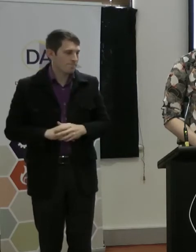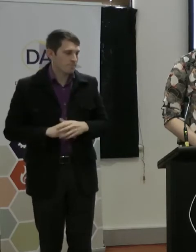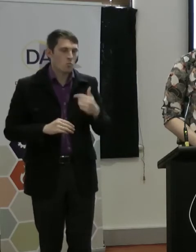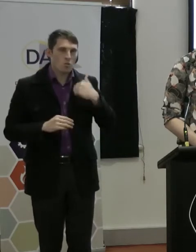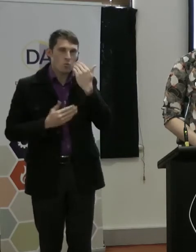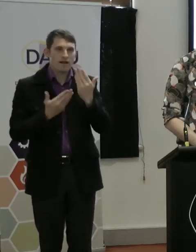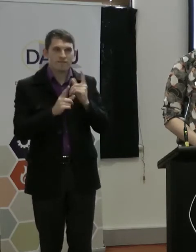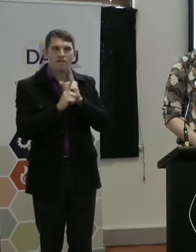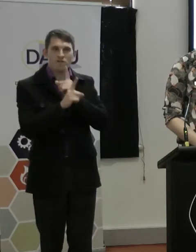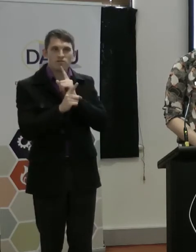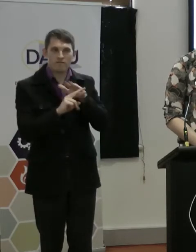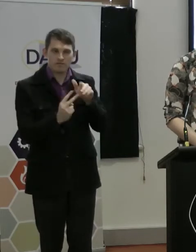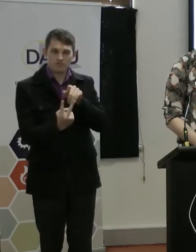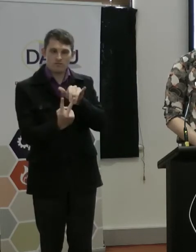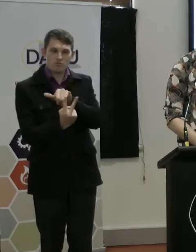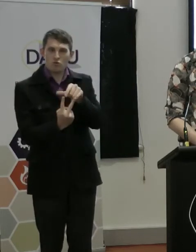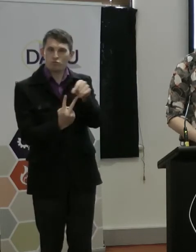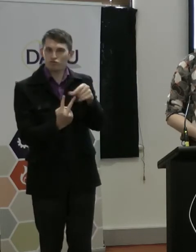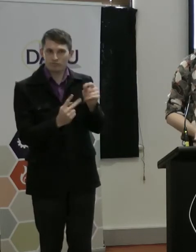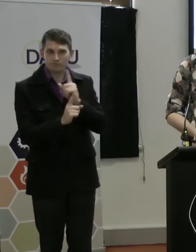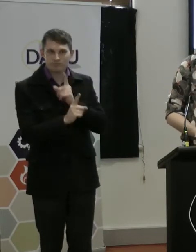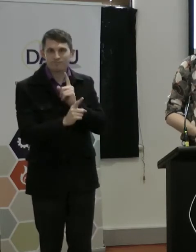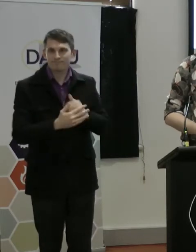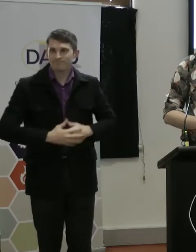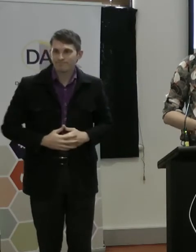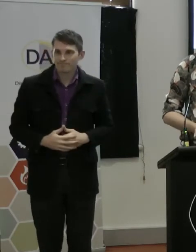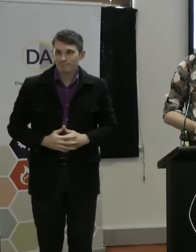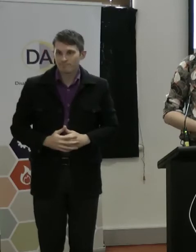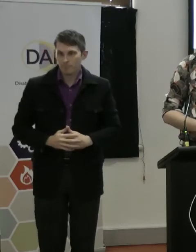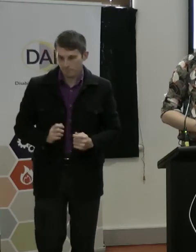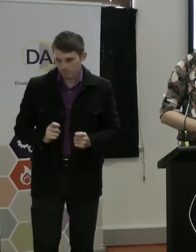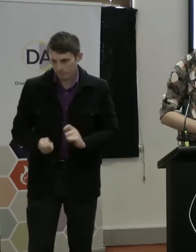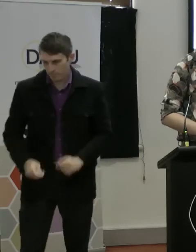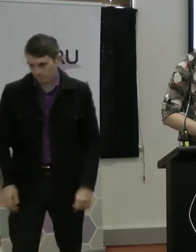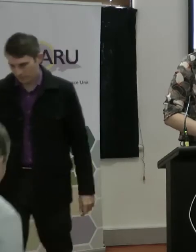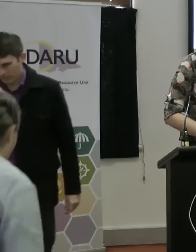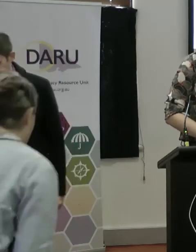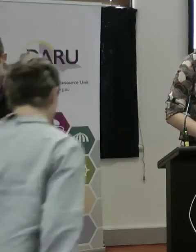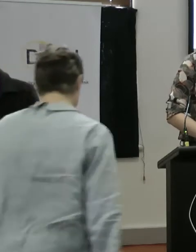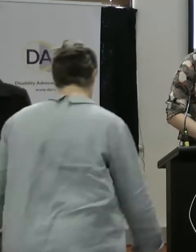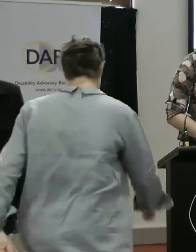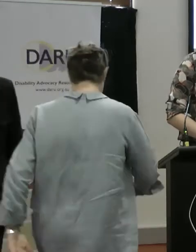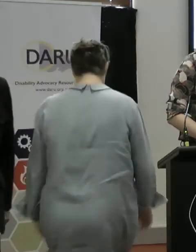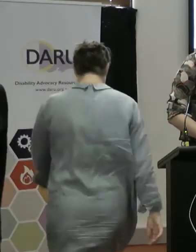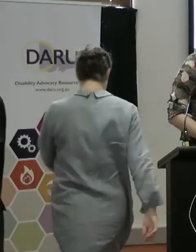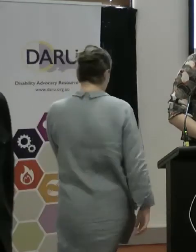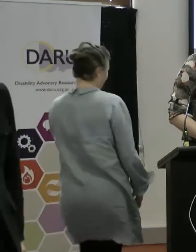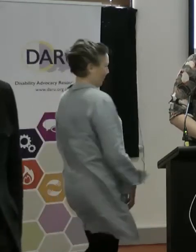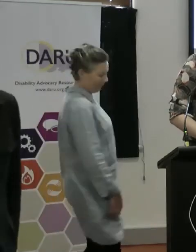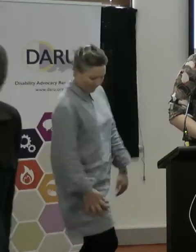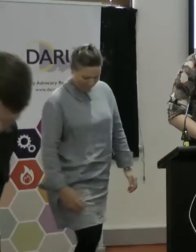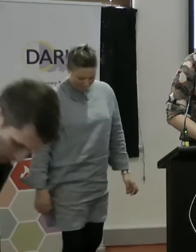people advice about as well. Now, the eligibility